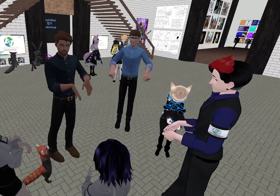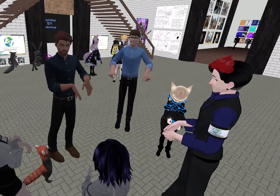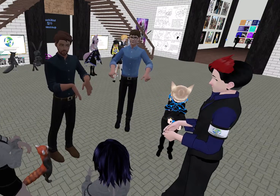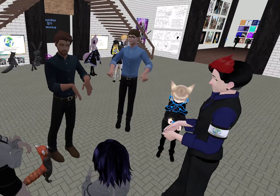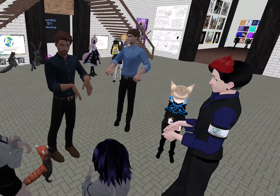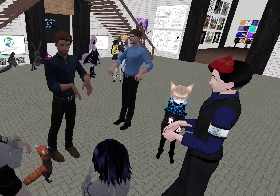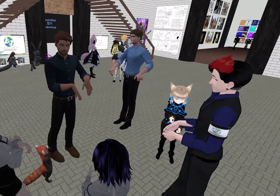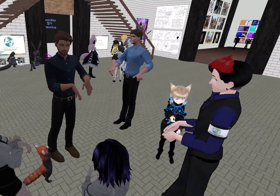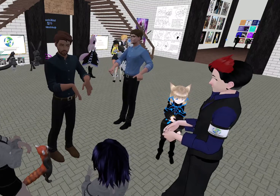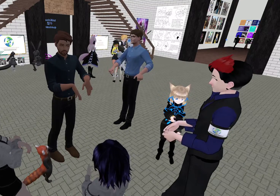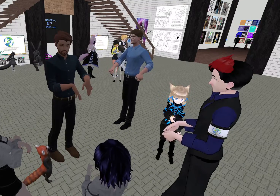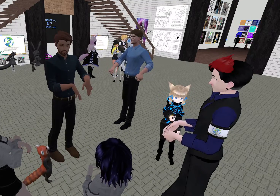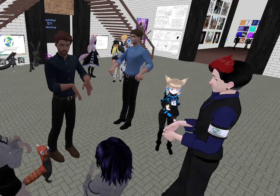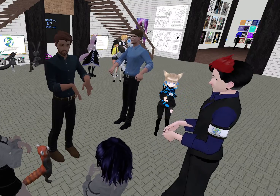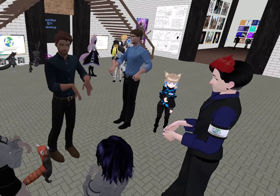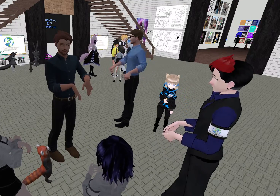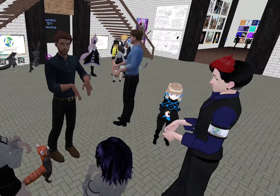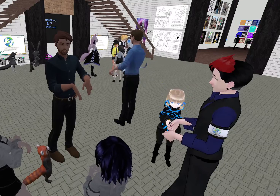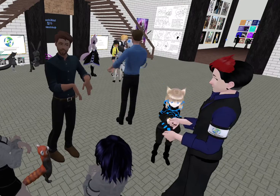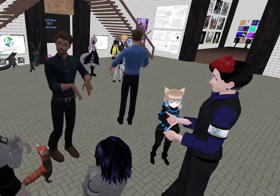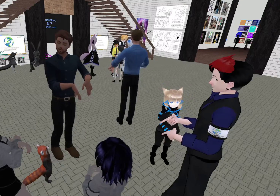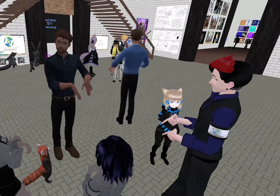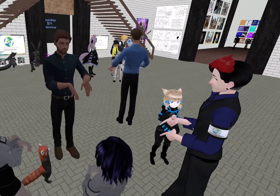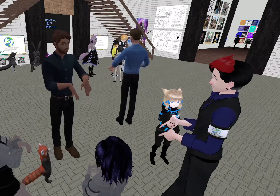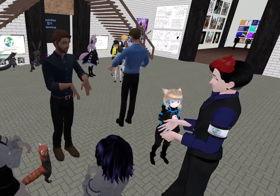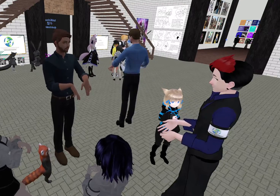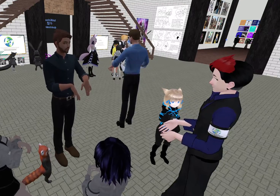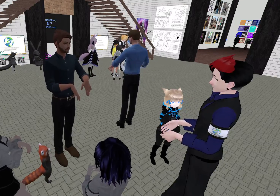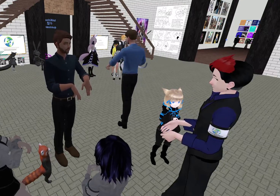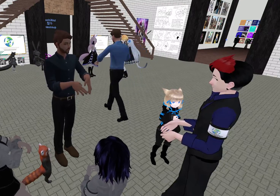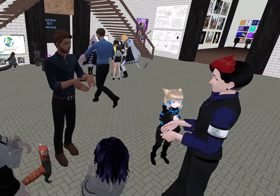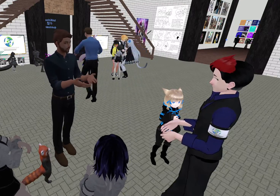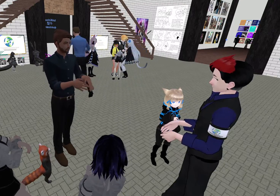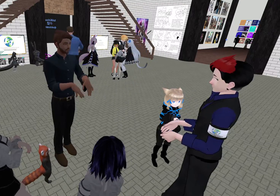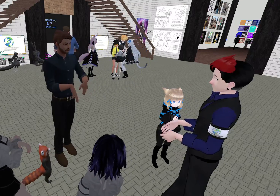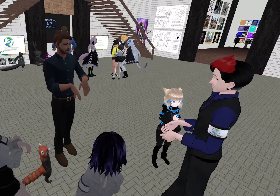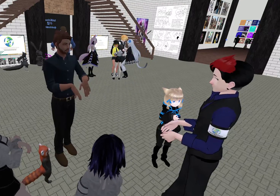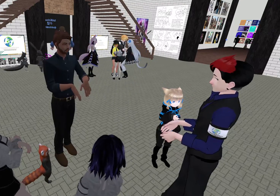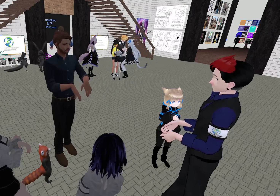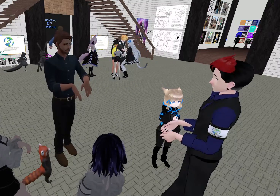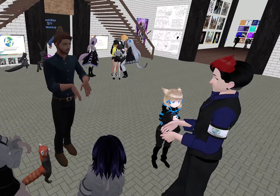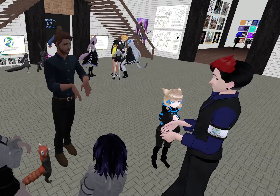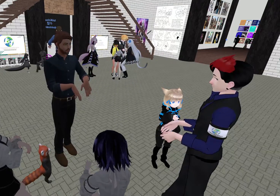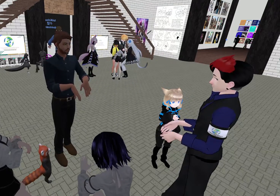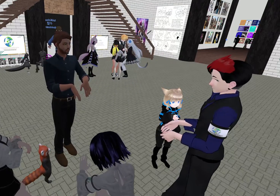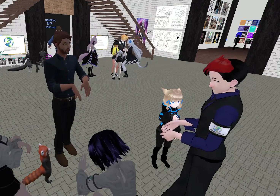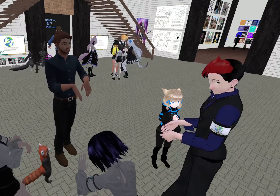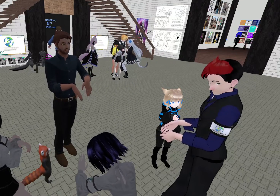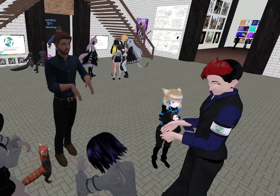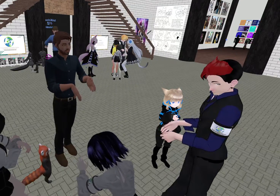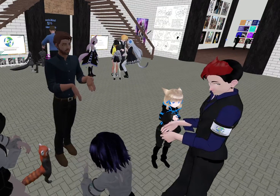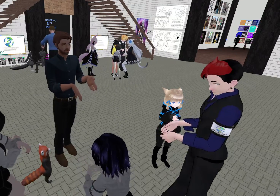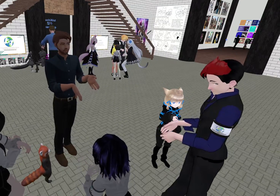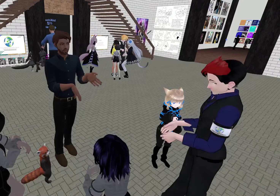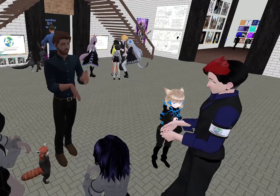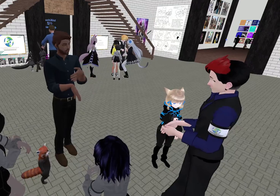but it's not that old. That's probably right. Yeah. Maybe late 1800s,